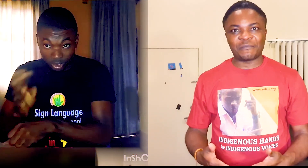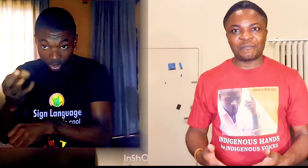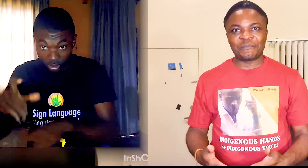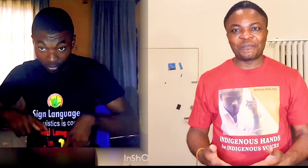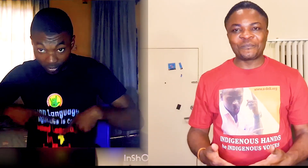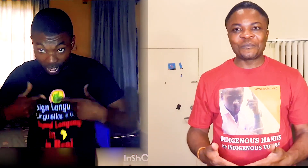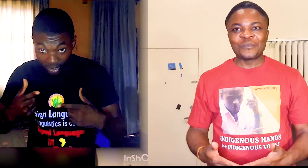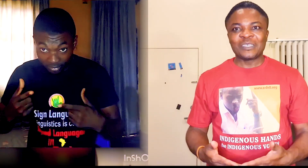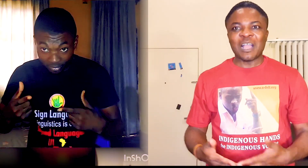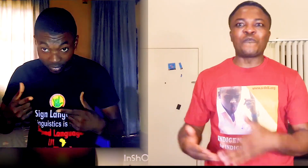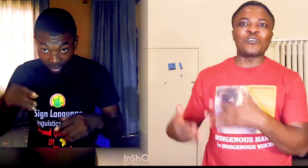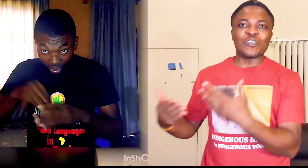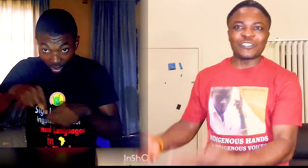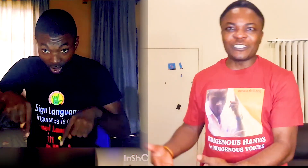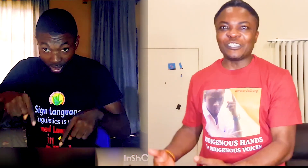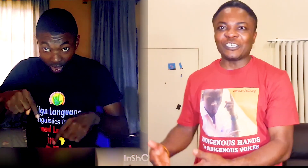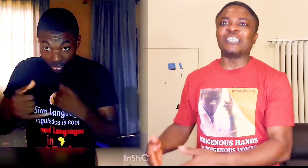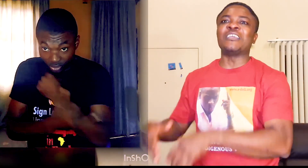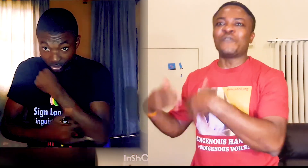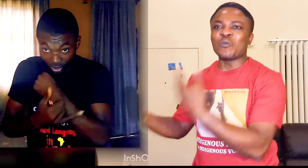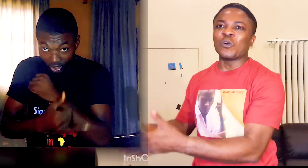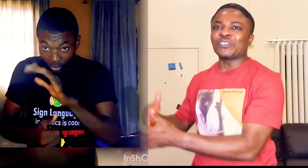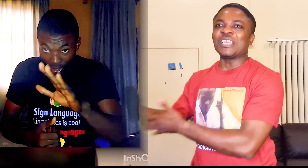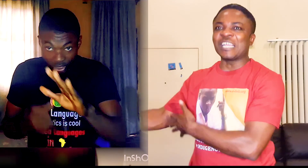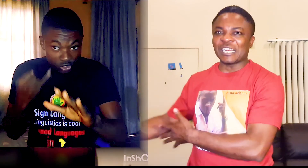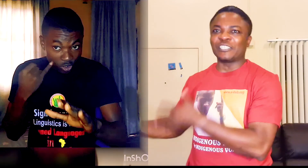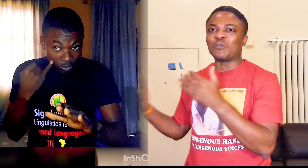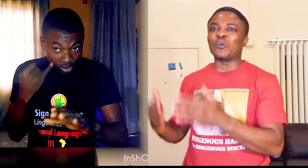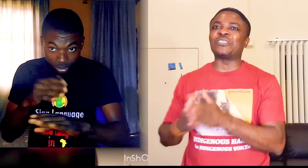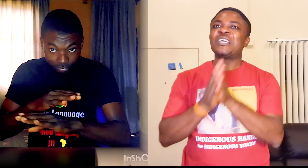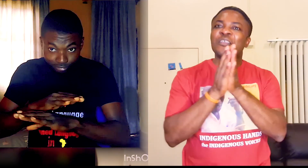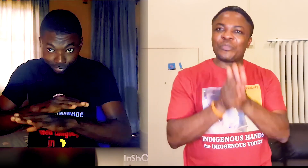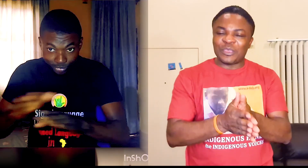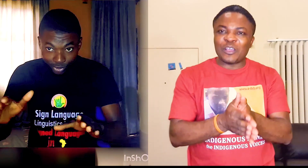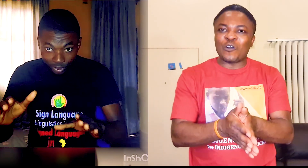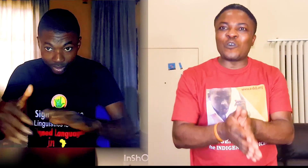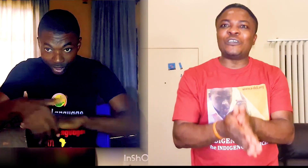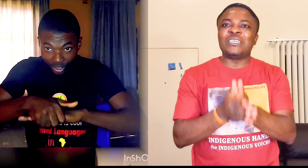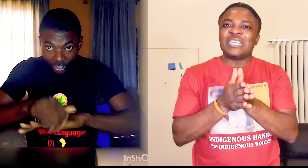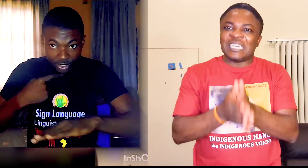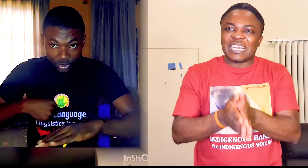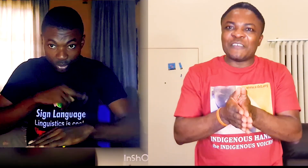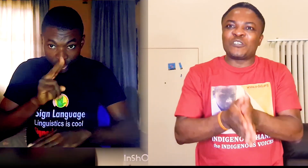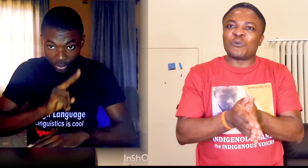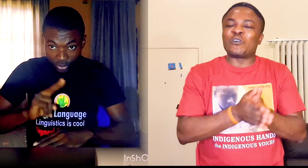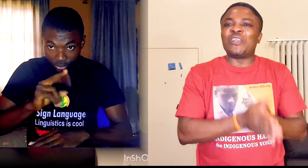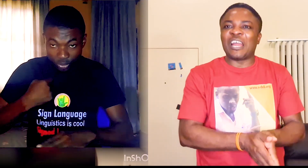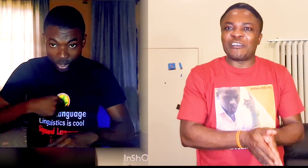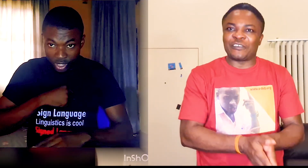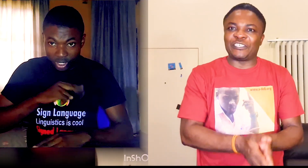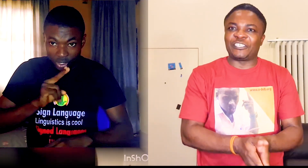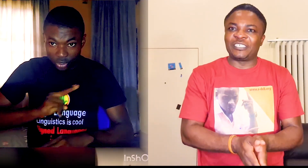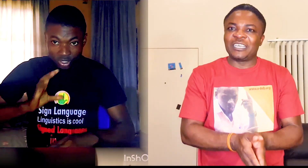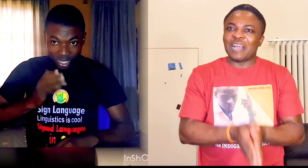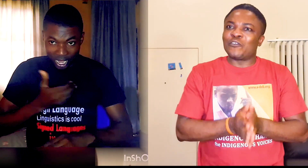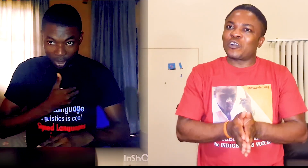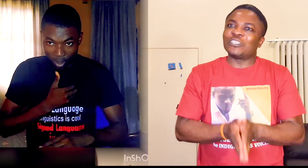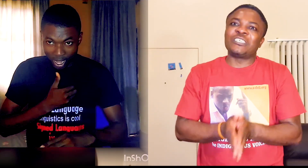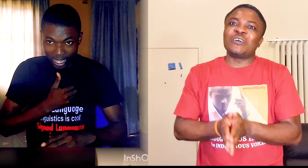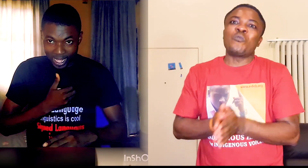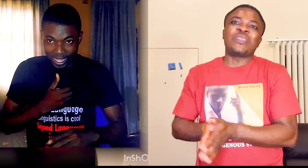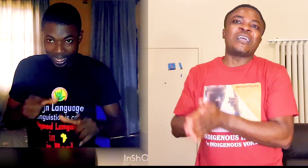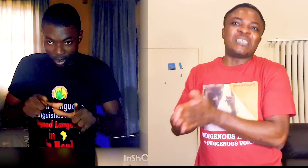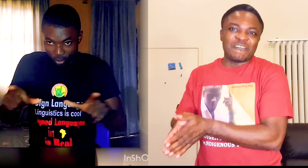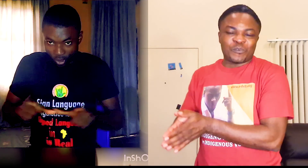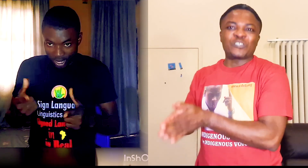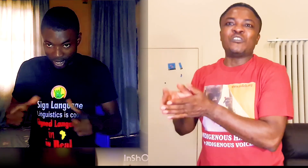life? Have you considered if it wasn't English, it was their own native spoken language? Have you